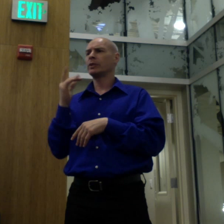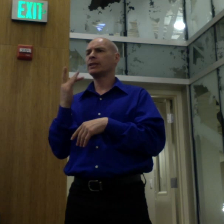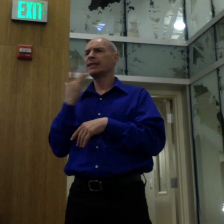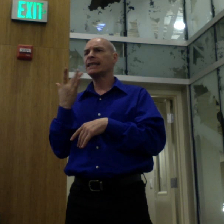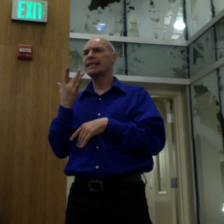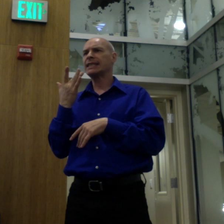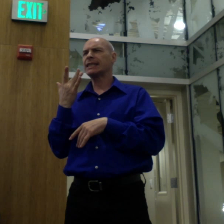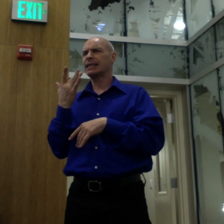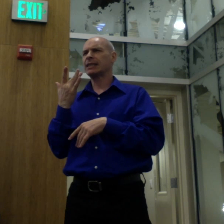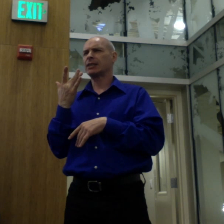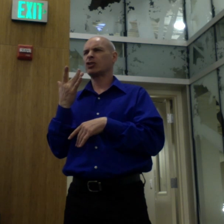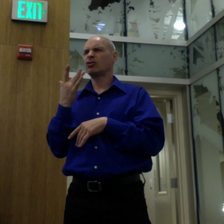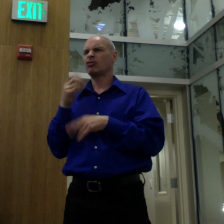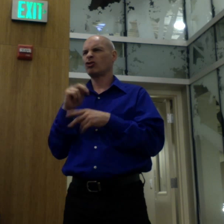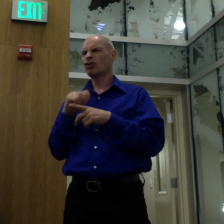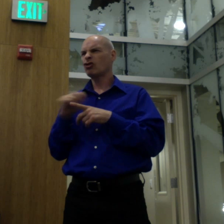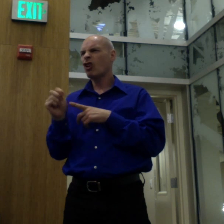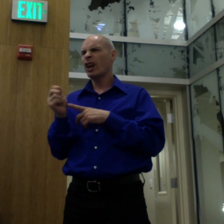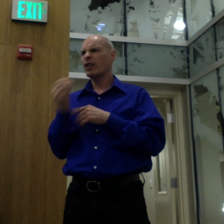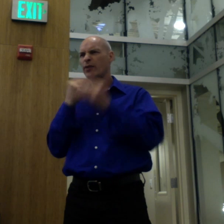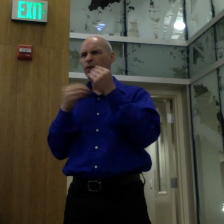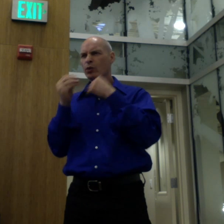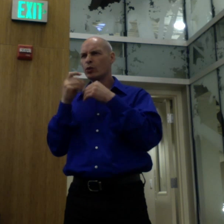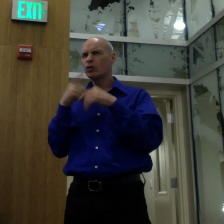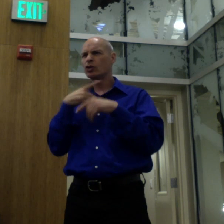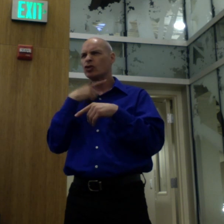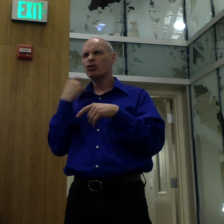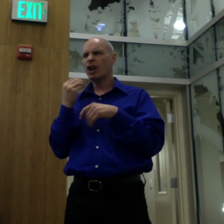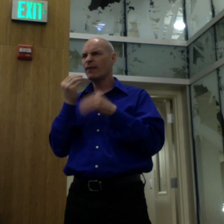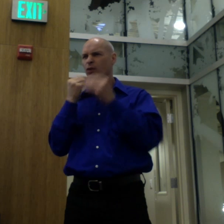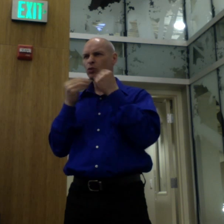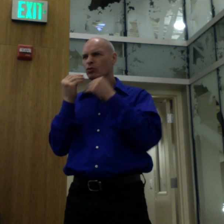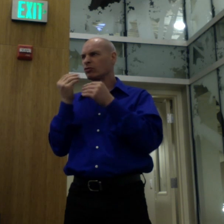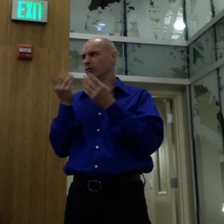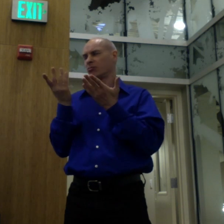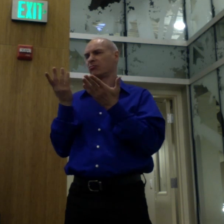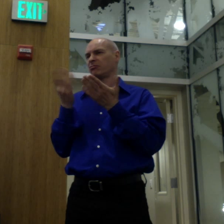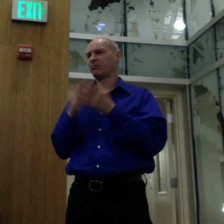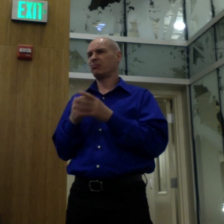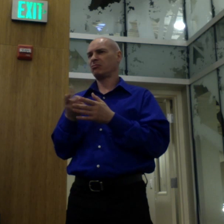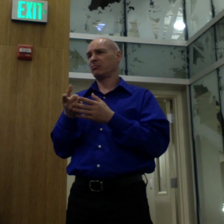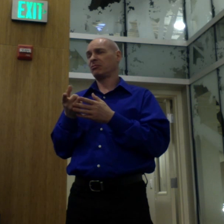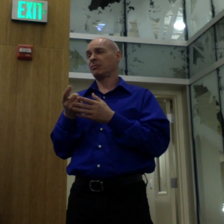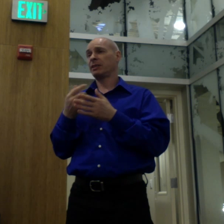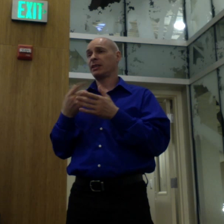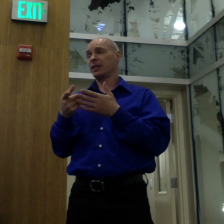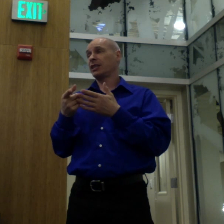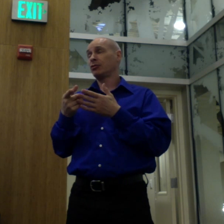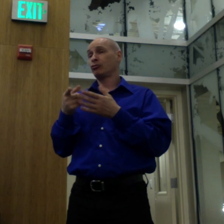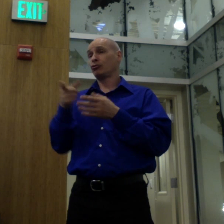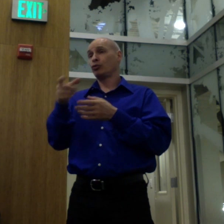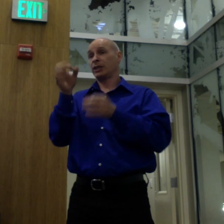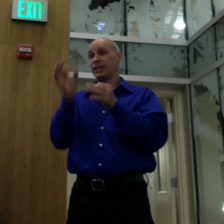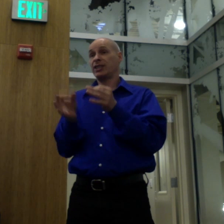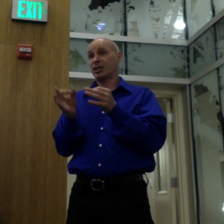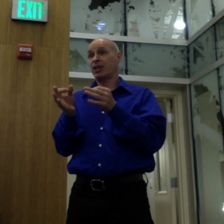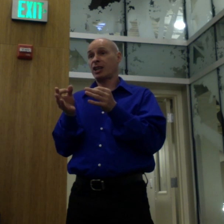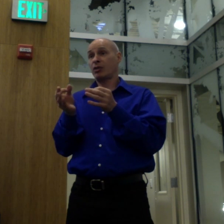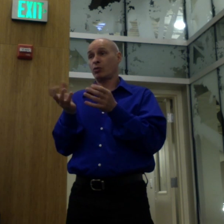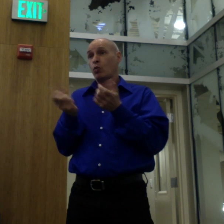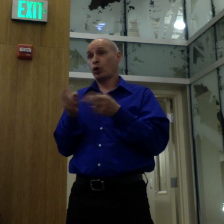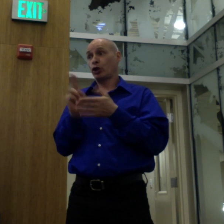this is the time to try some of those dehydrated foods. Not only for your grab and go pack, but also if you're into